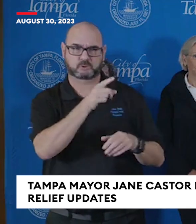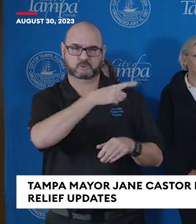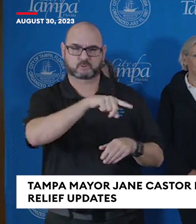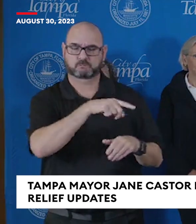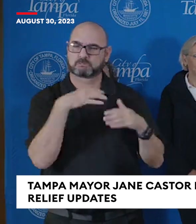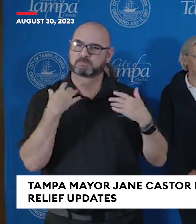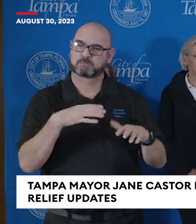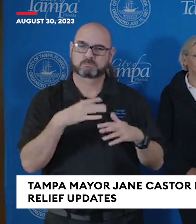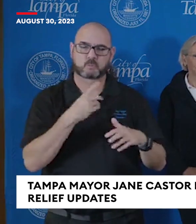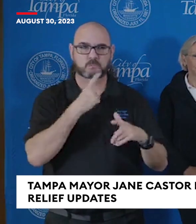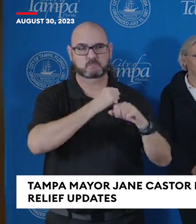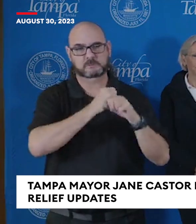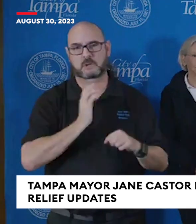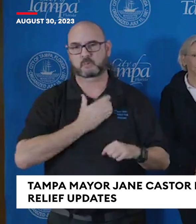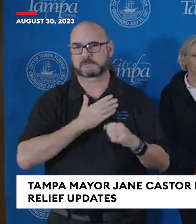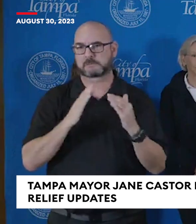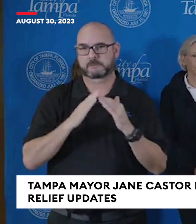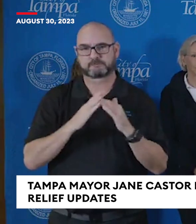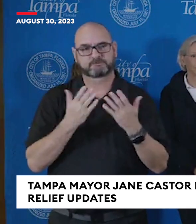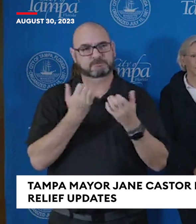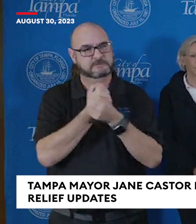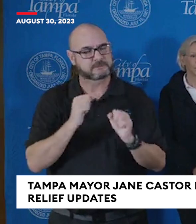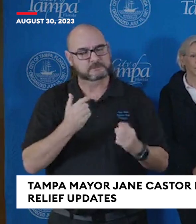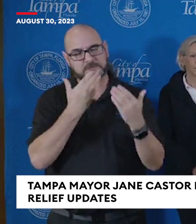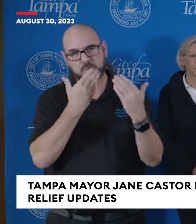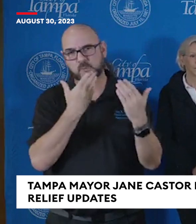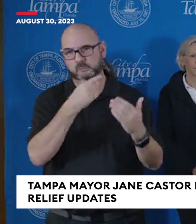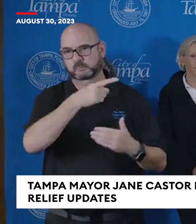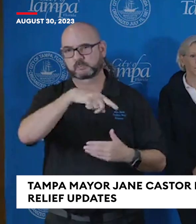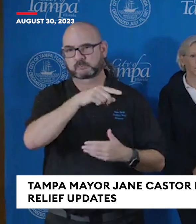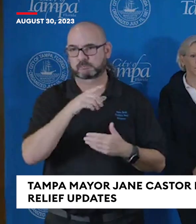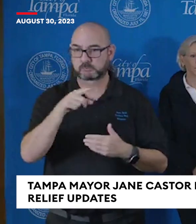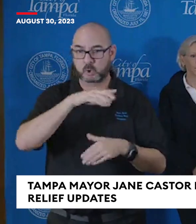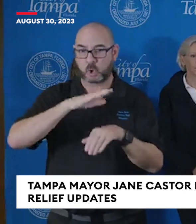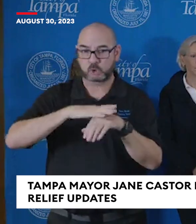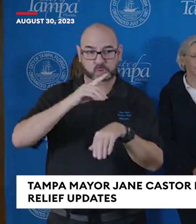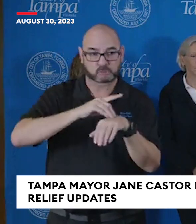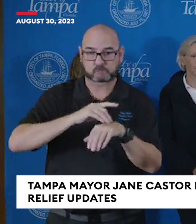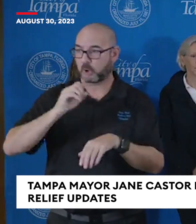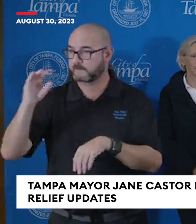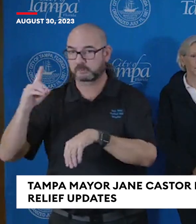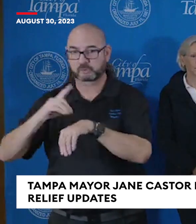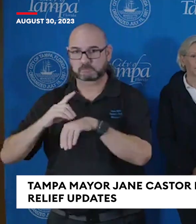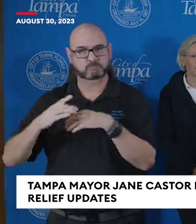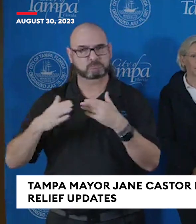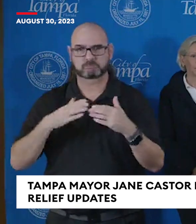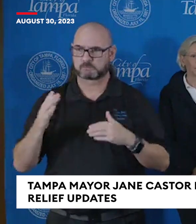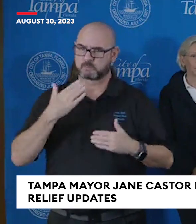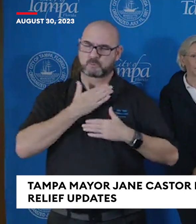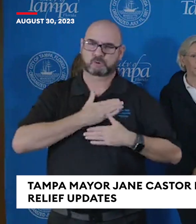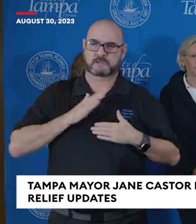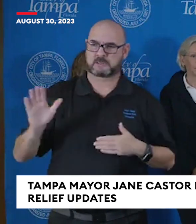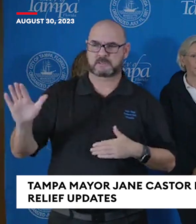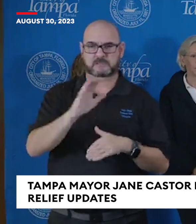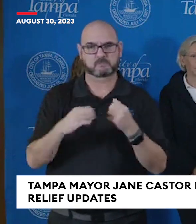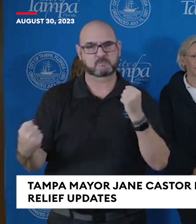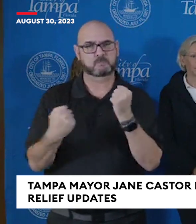For the ones that were on duty and off duty, we greatly appreciate all the support for the community.